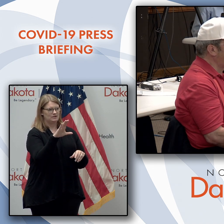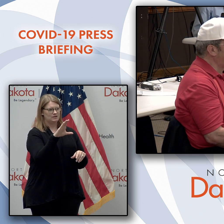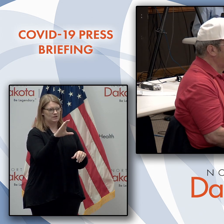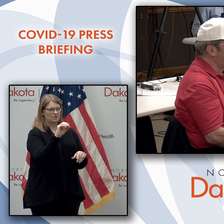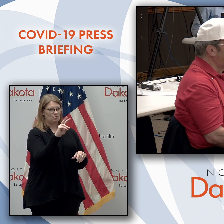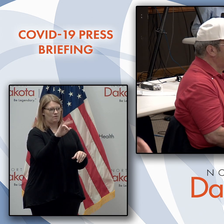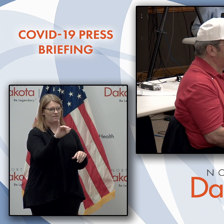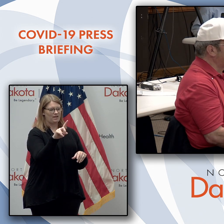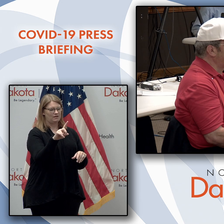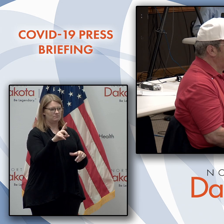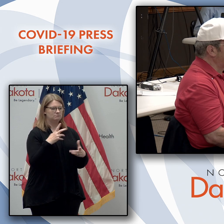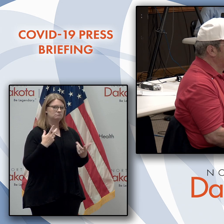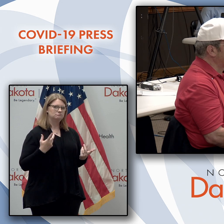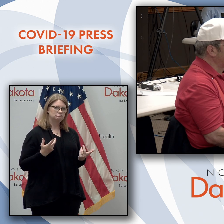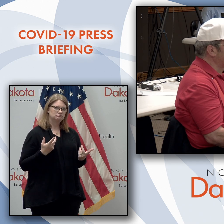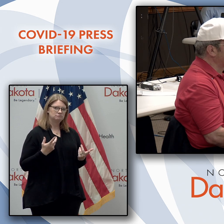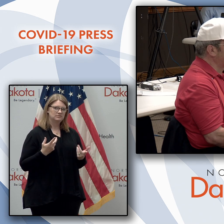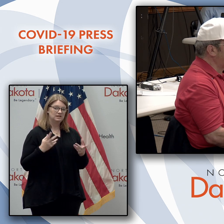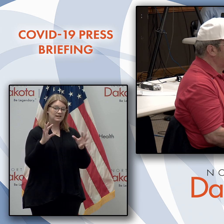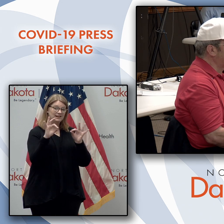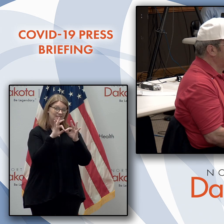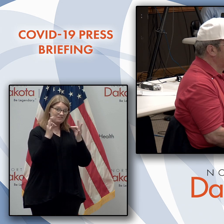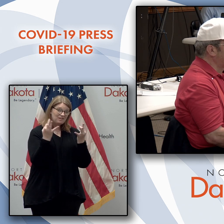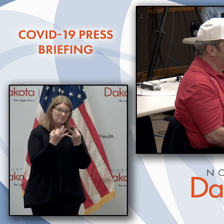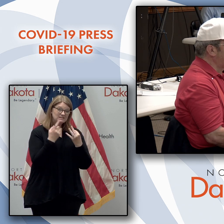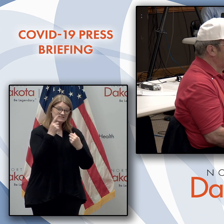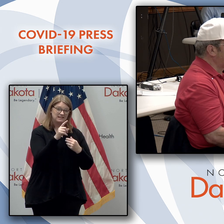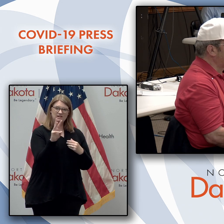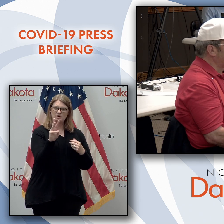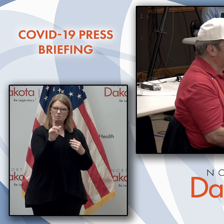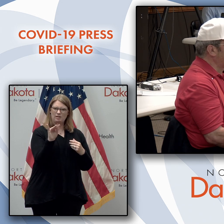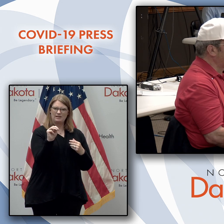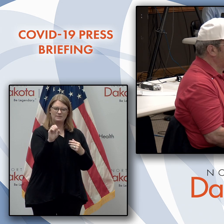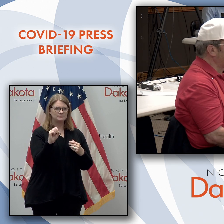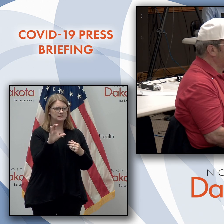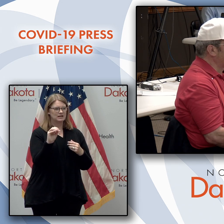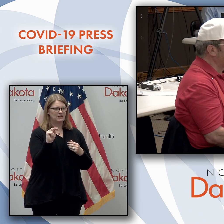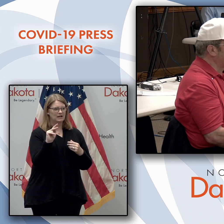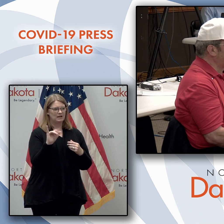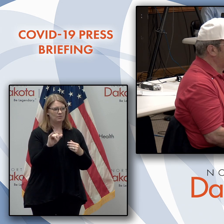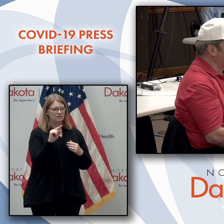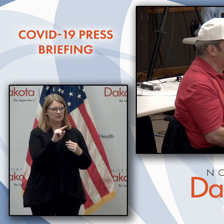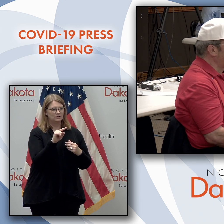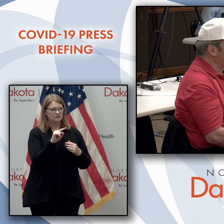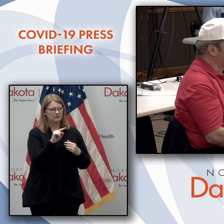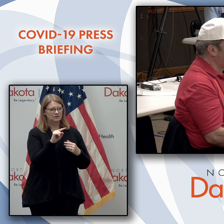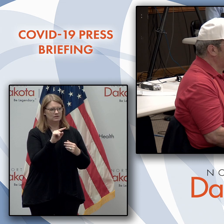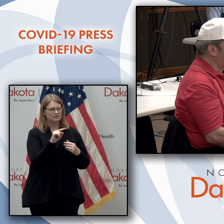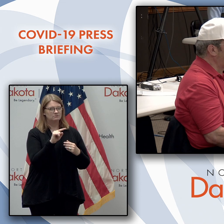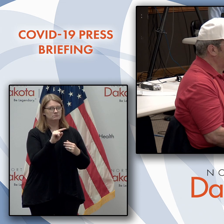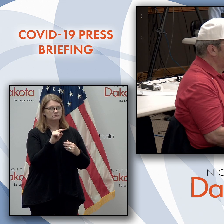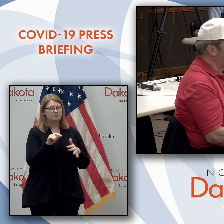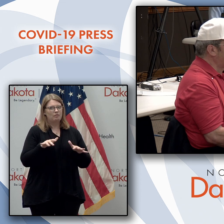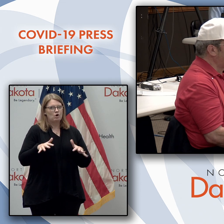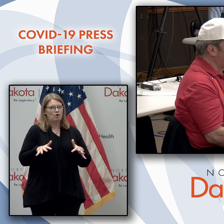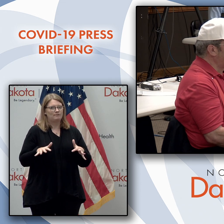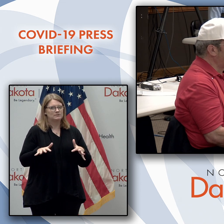to say that the families in Williams County are really nervous right